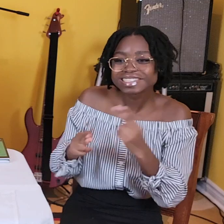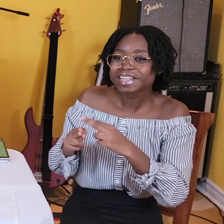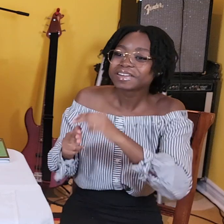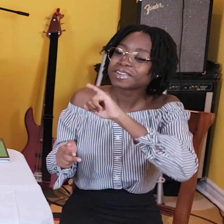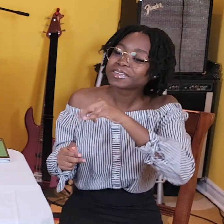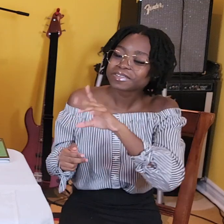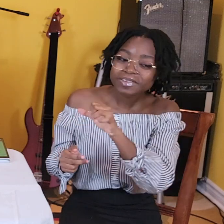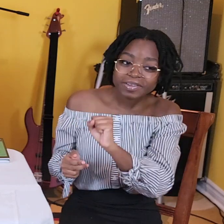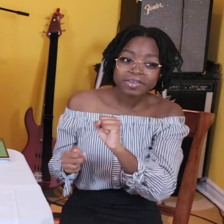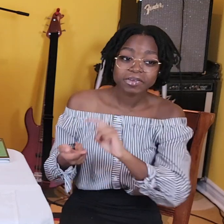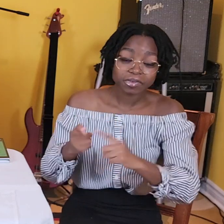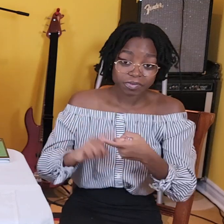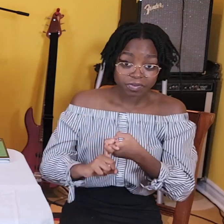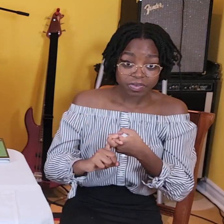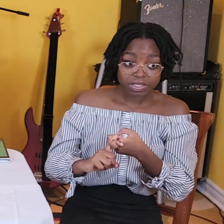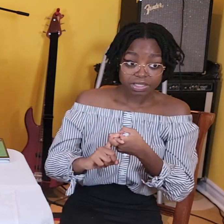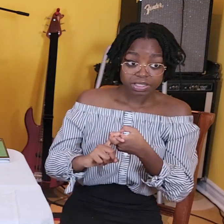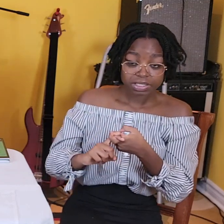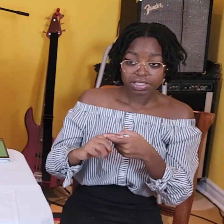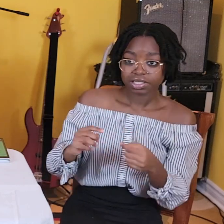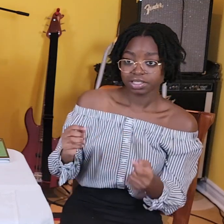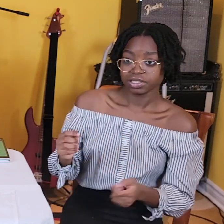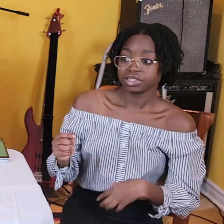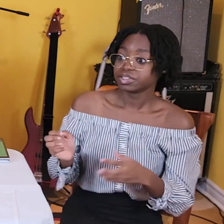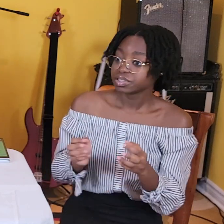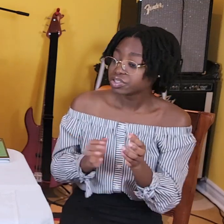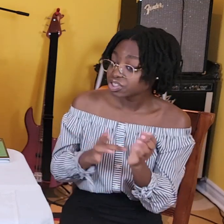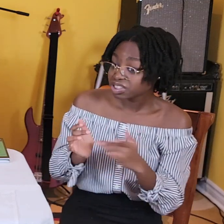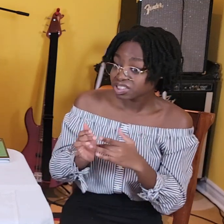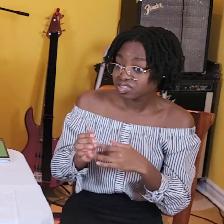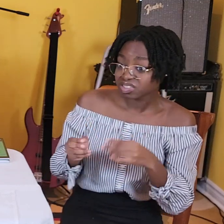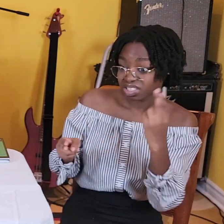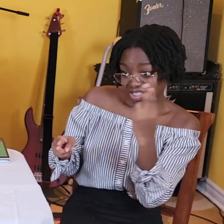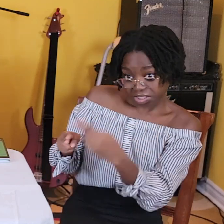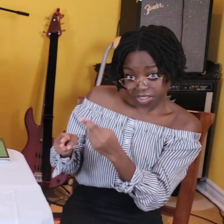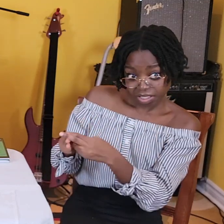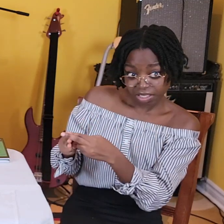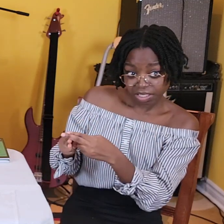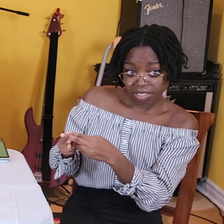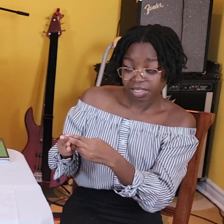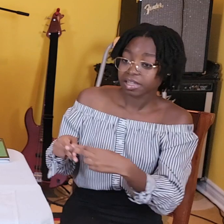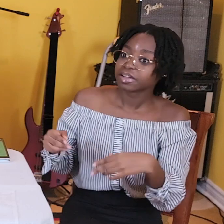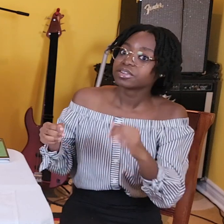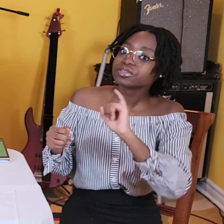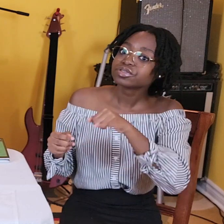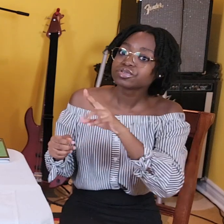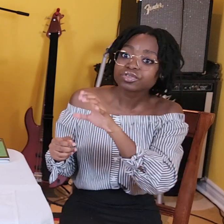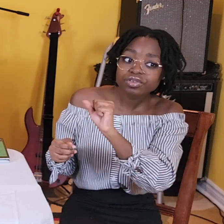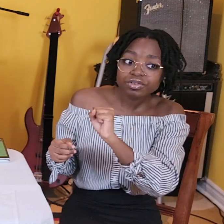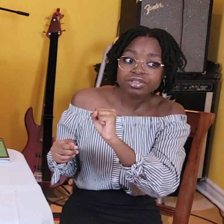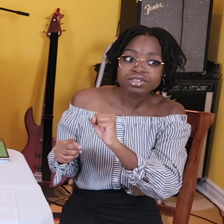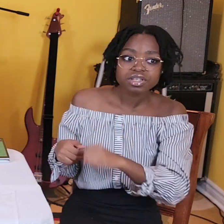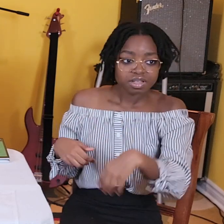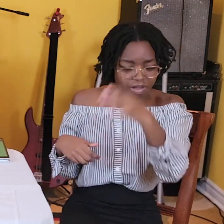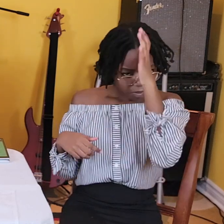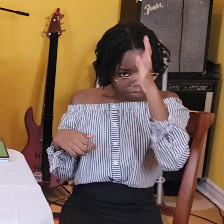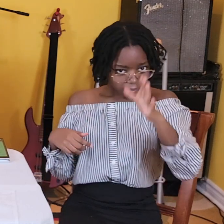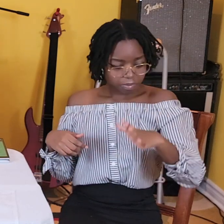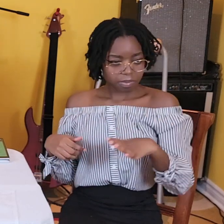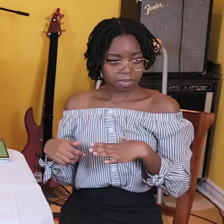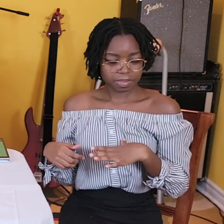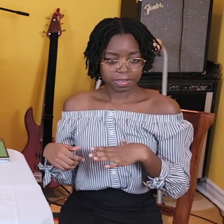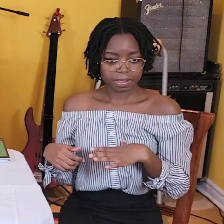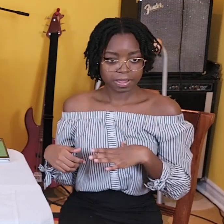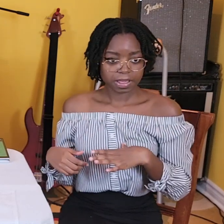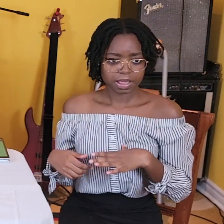Jesus Christ was addressing Judas as a human being. But Jesus Christ knew who was driving Judas. Just